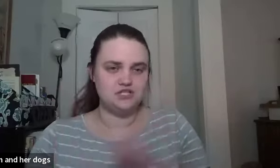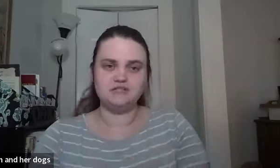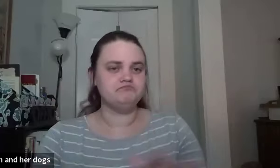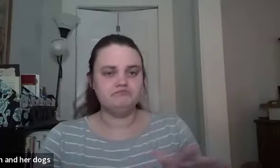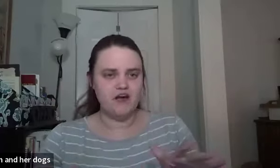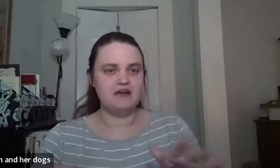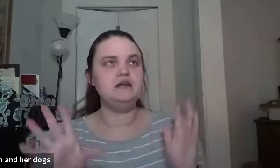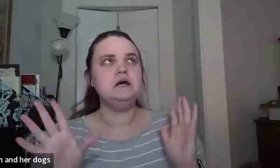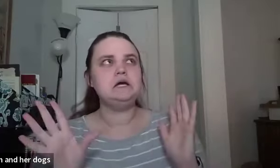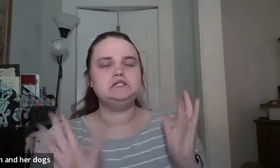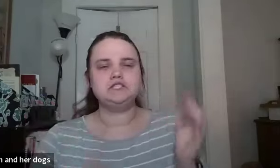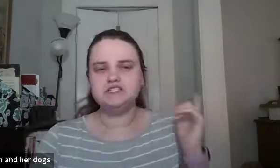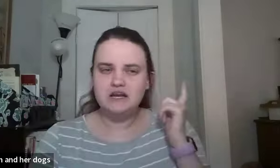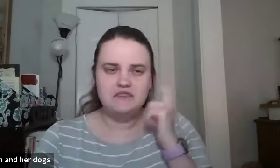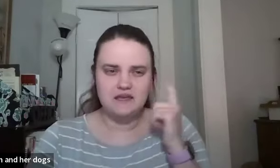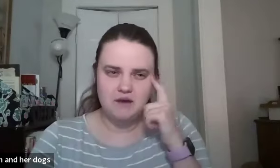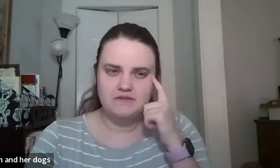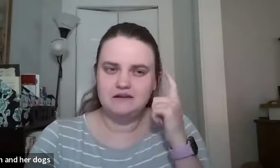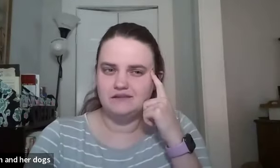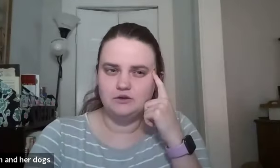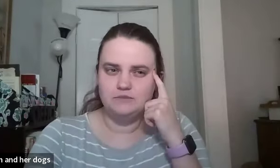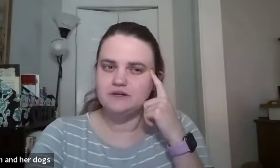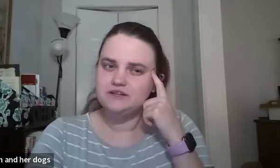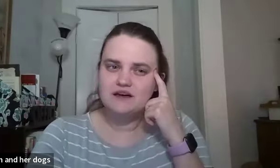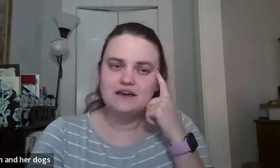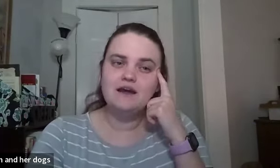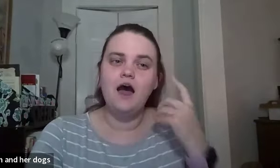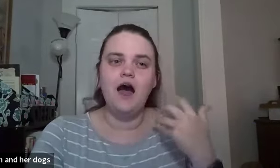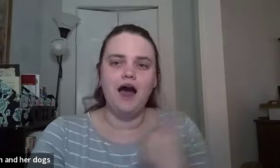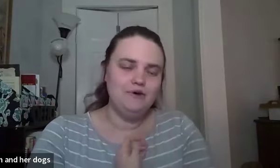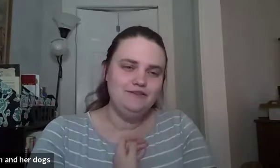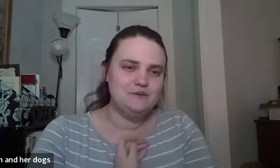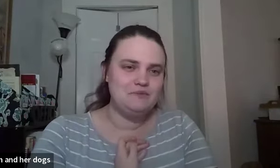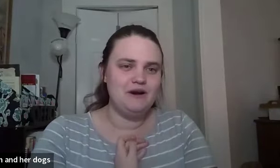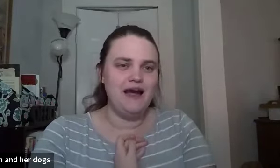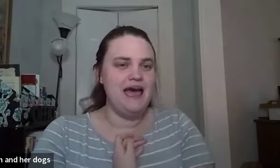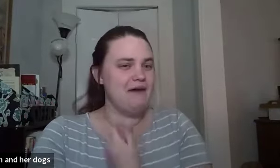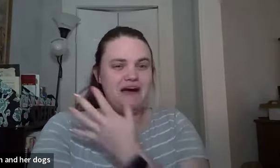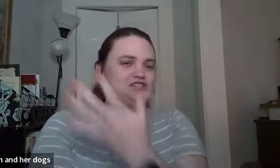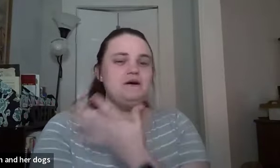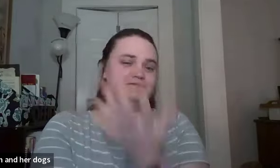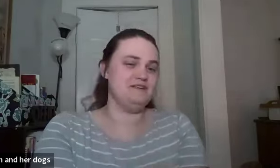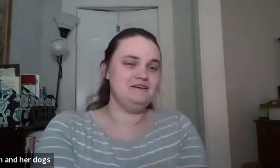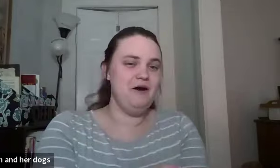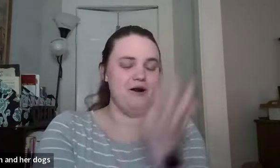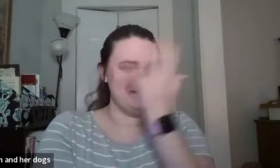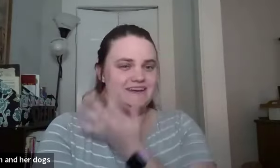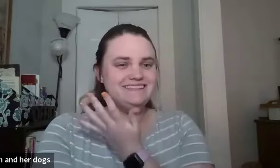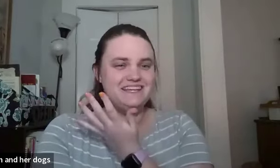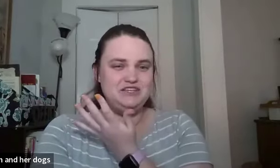expressions, fine. Just try to think about that a little bit when you sign. I'm one of those people where I show every feeling on my face. Like you